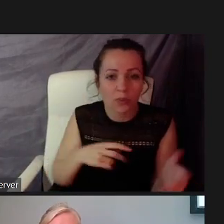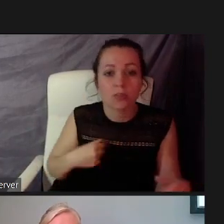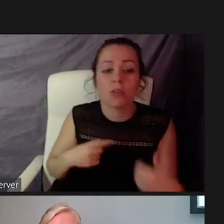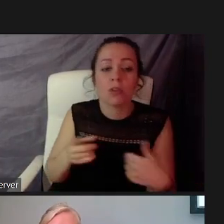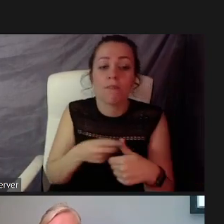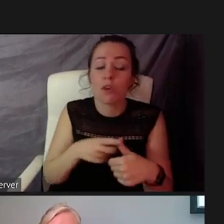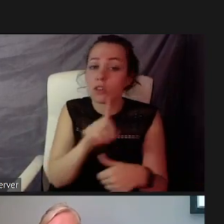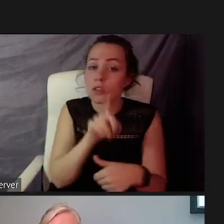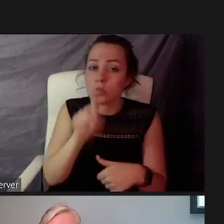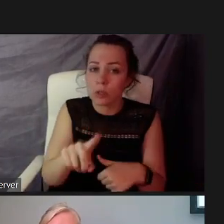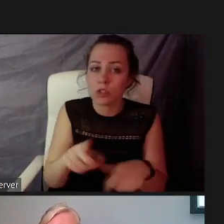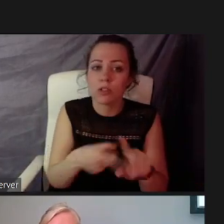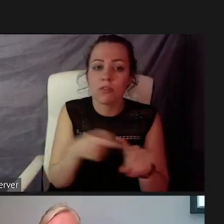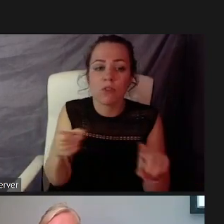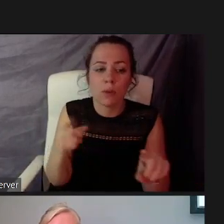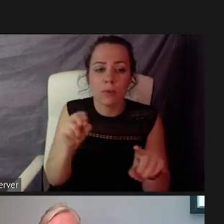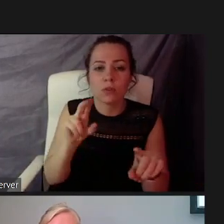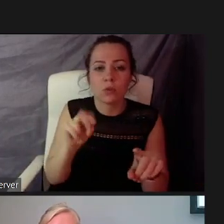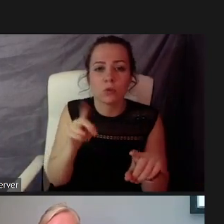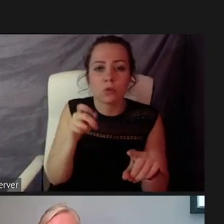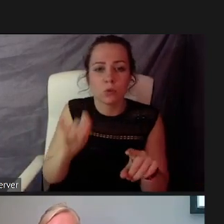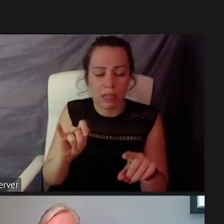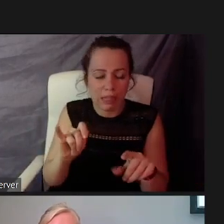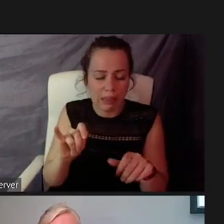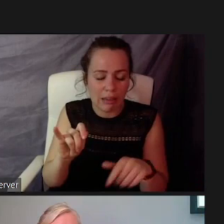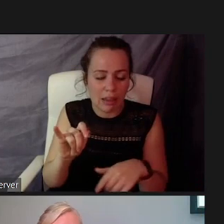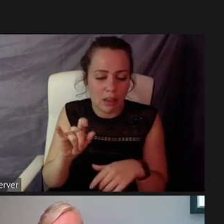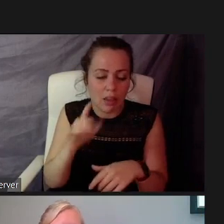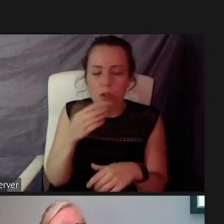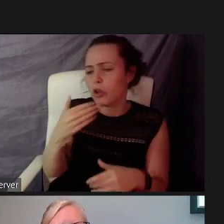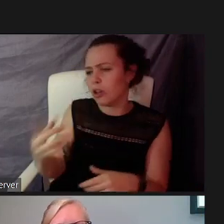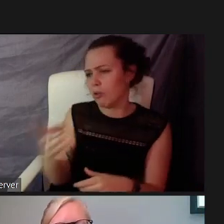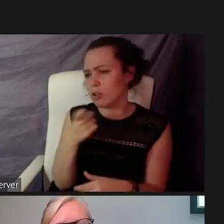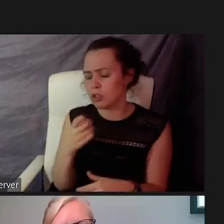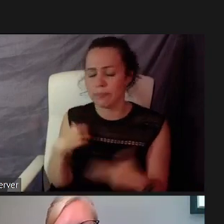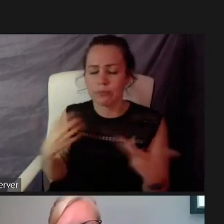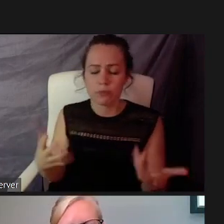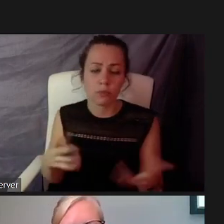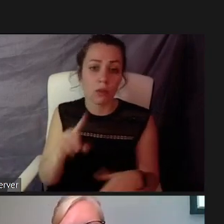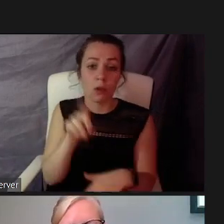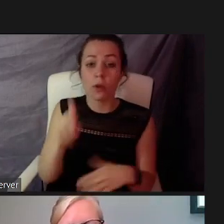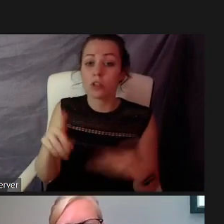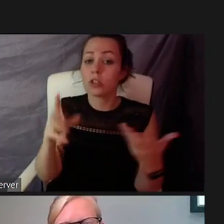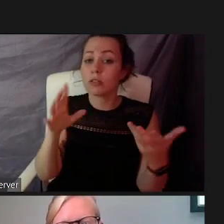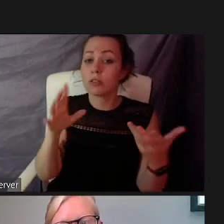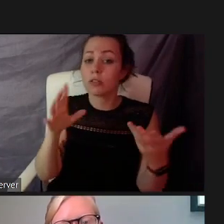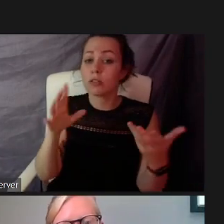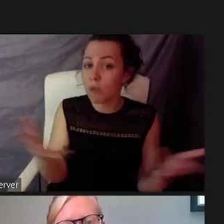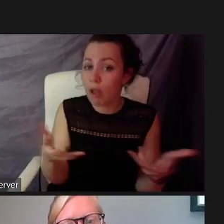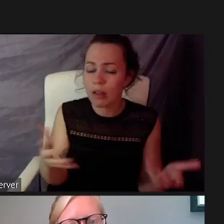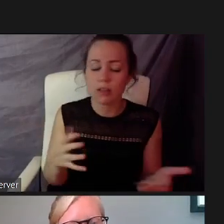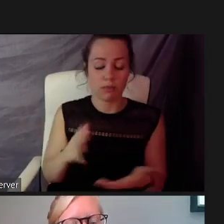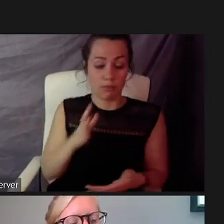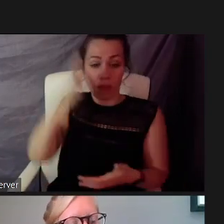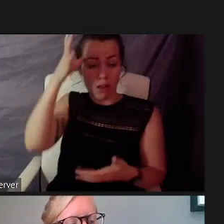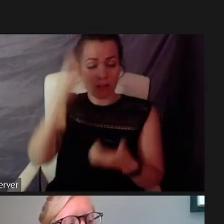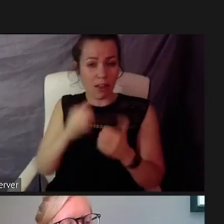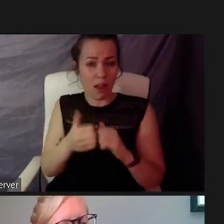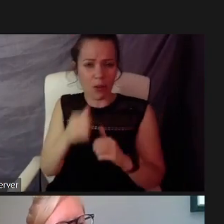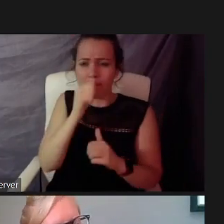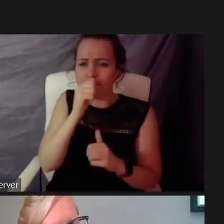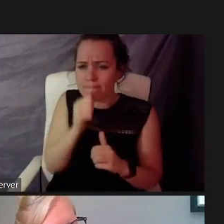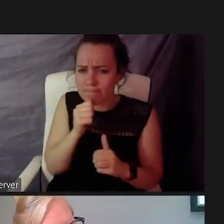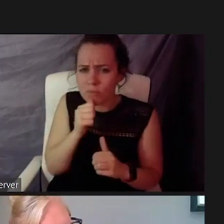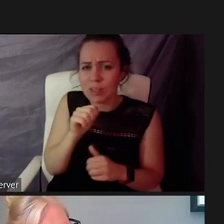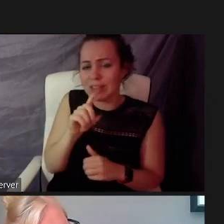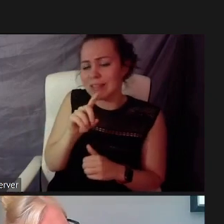Vasudevan. It's a good question. As parents, how do we cope with this stress following the news and all